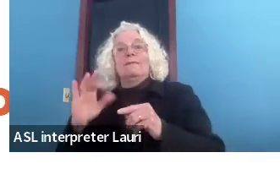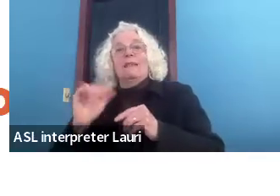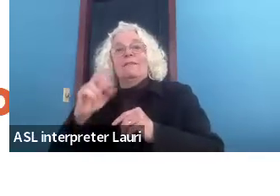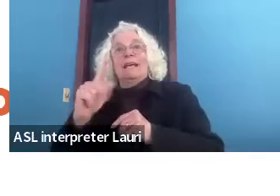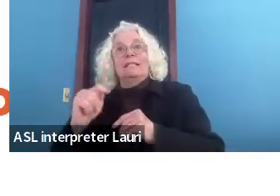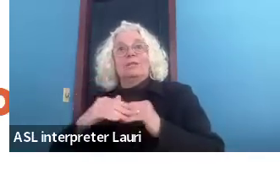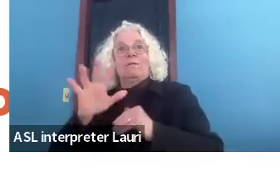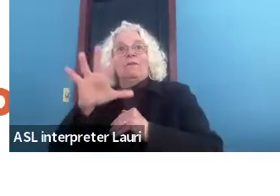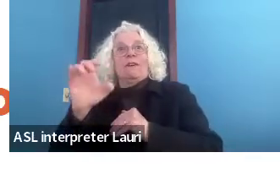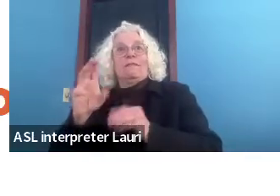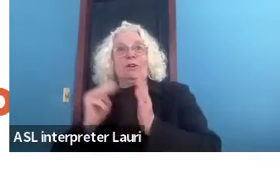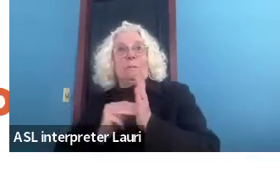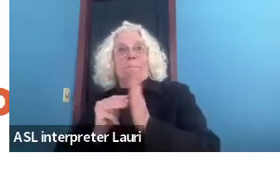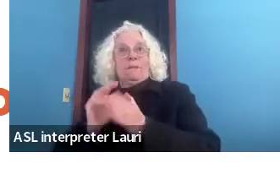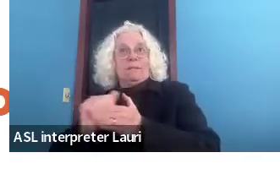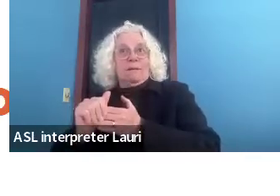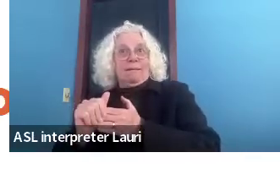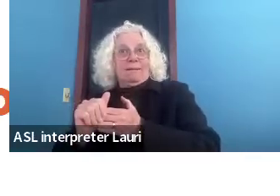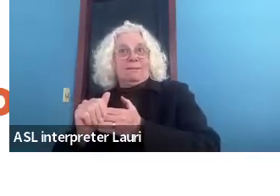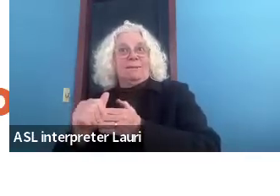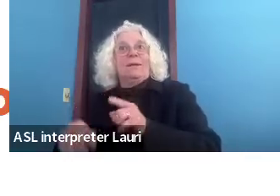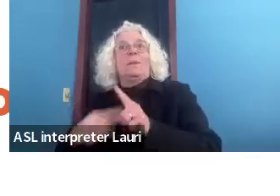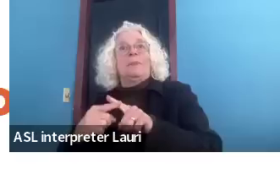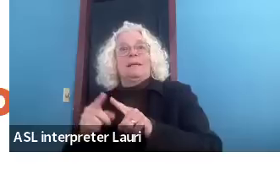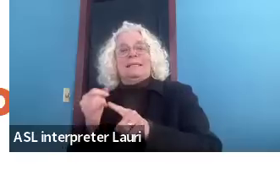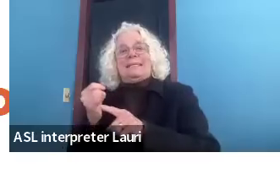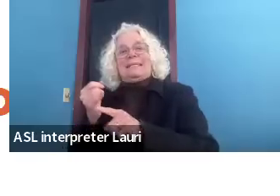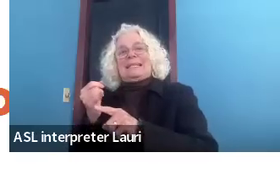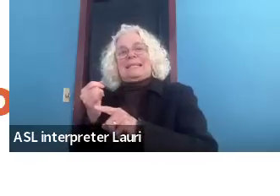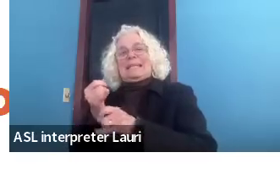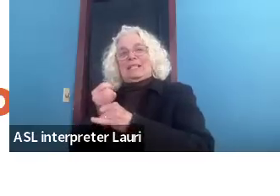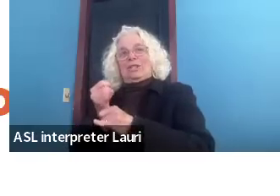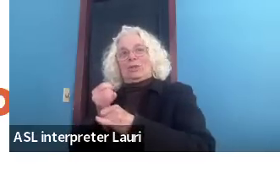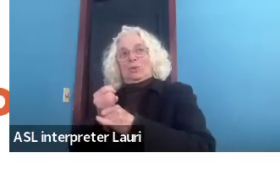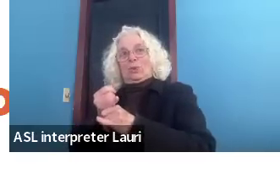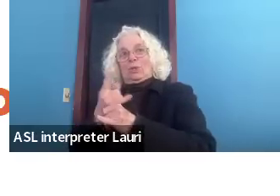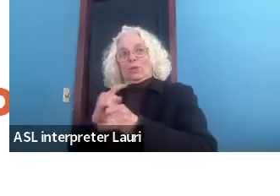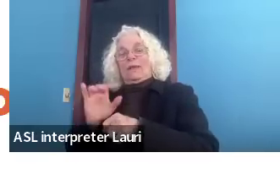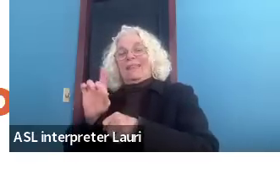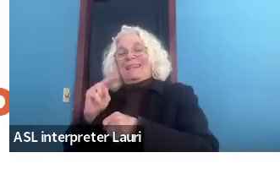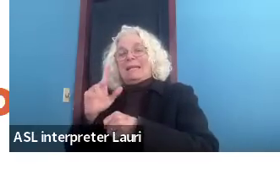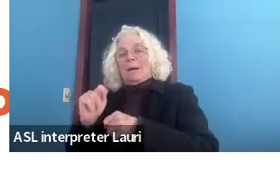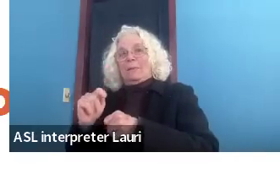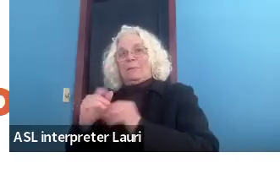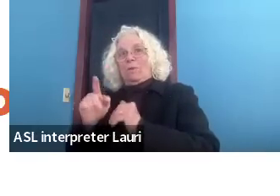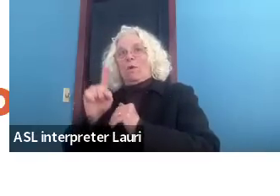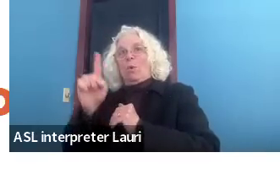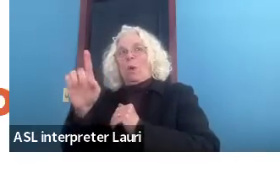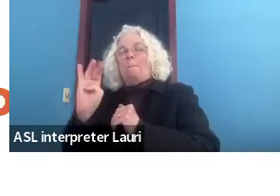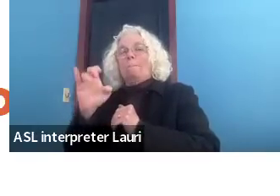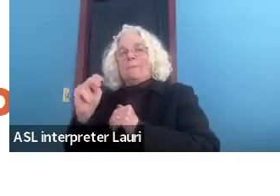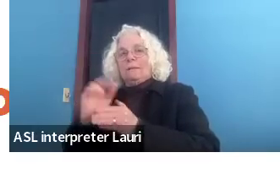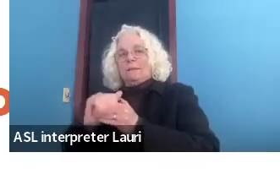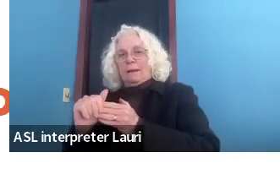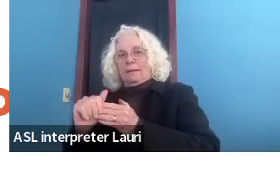more. And then also institutions of higher education with endowments over $1 billion. So these are specific provisions that